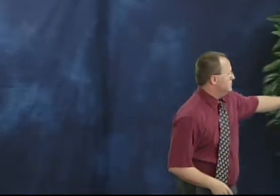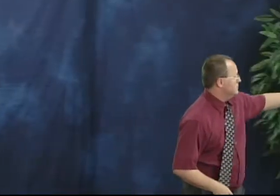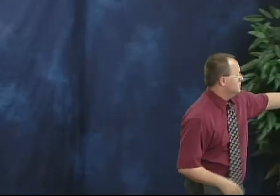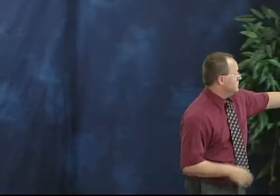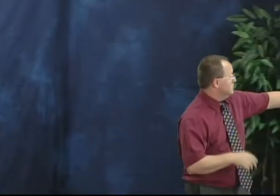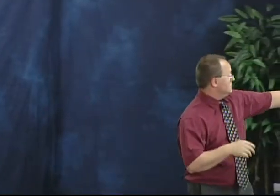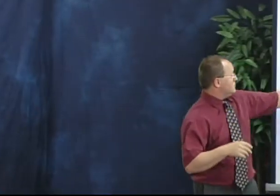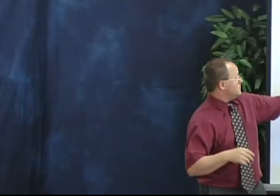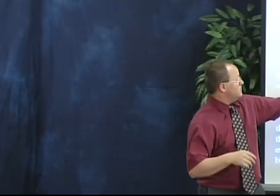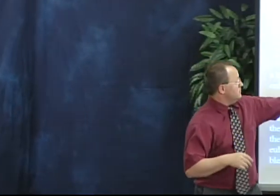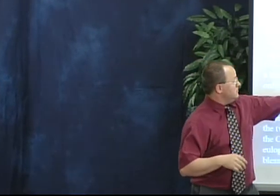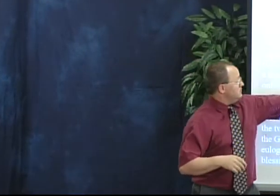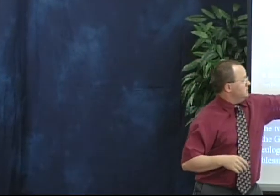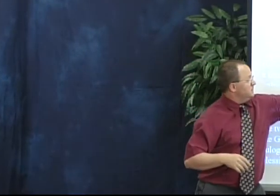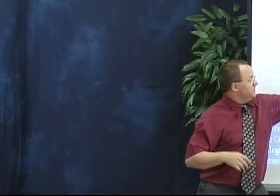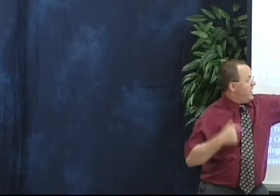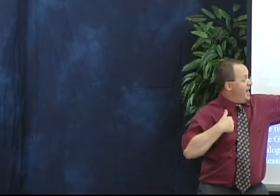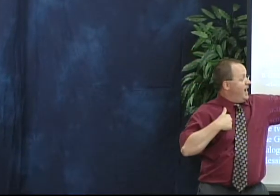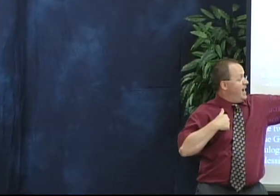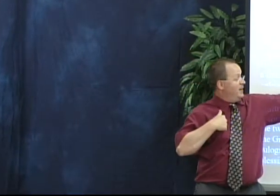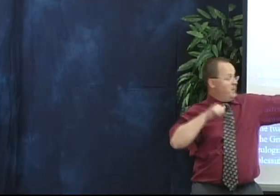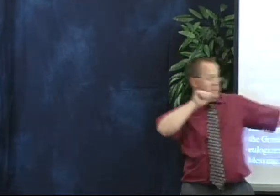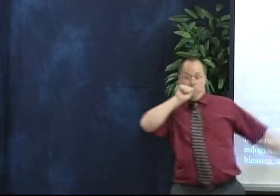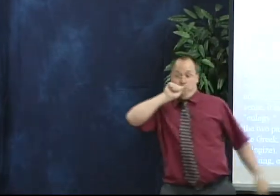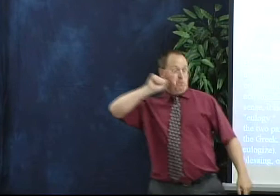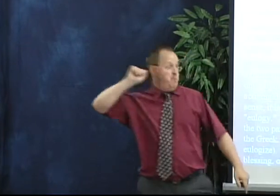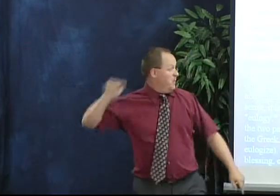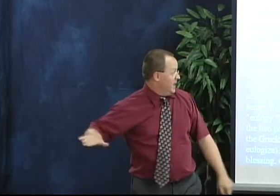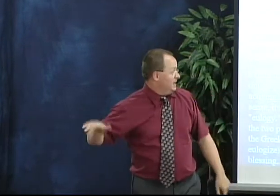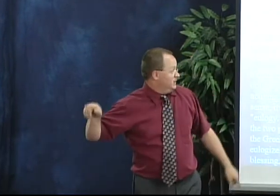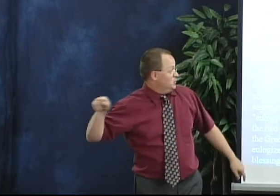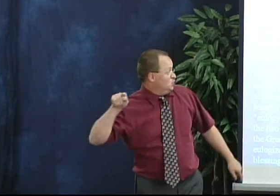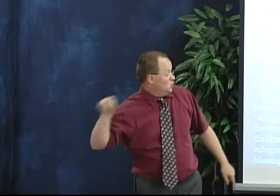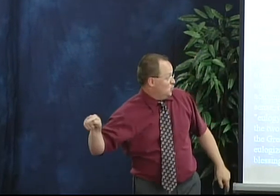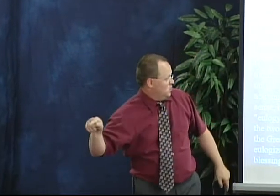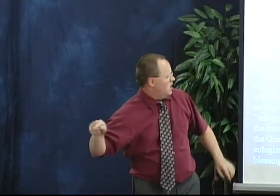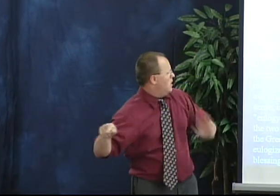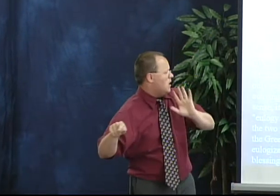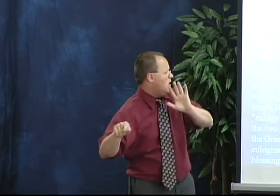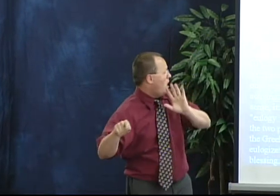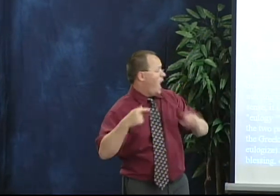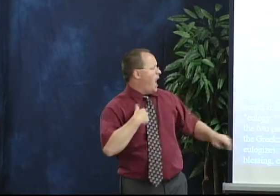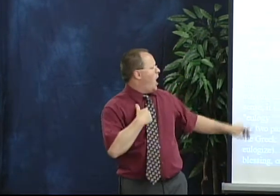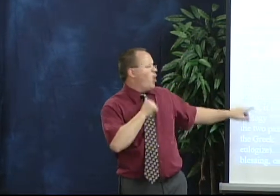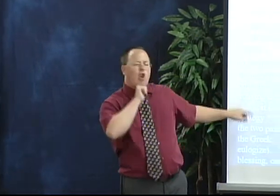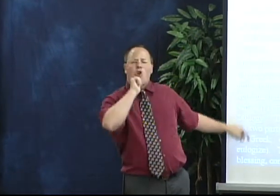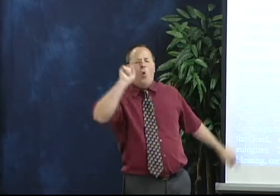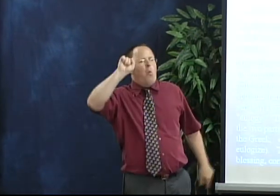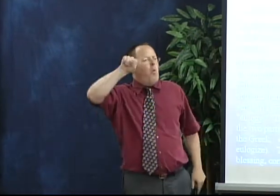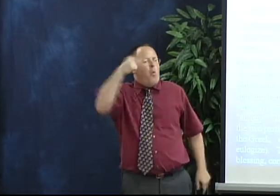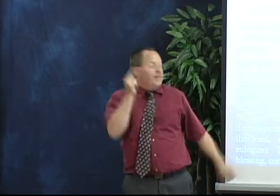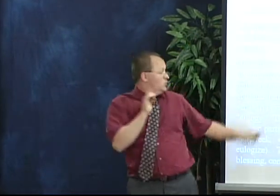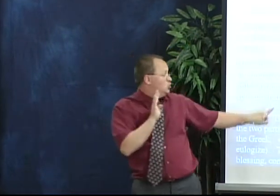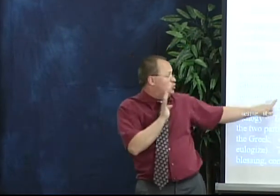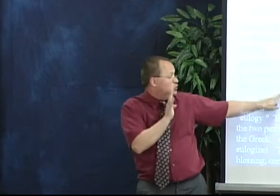includes the two parts of speaking well and doing well towards someone. So when I bless